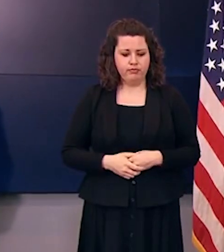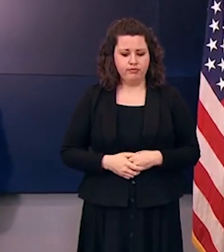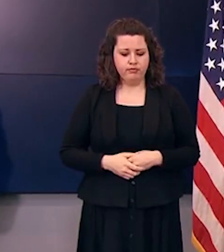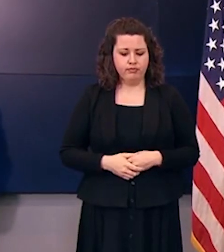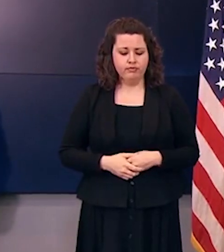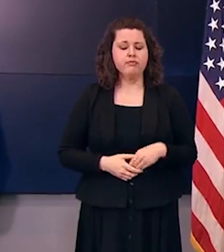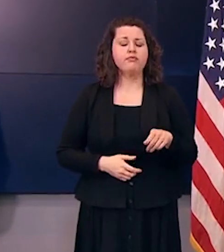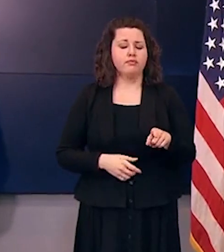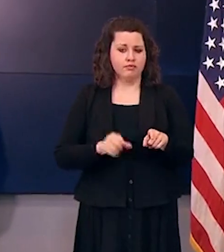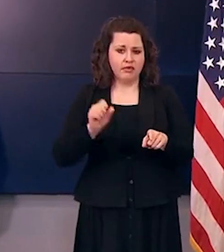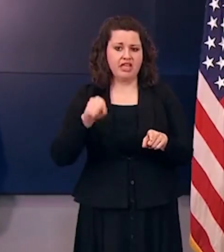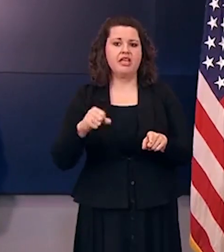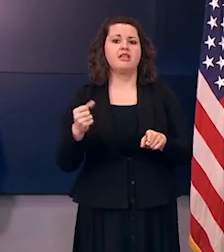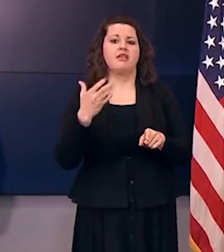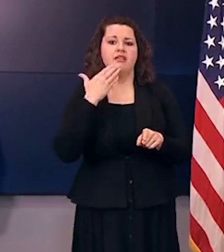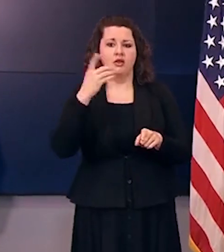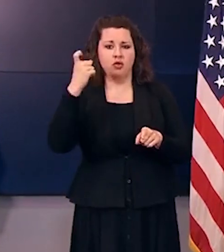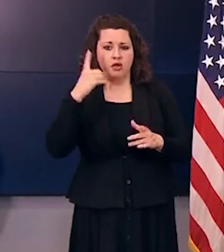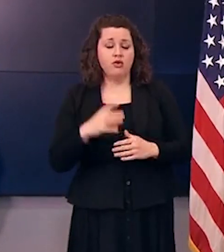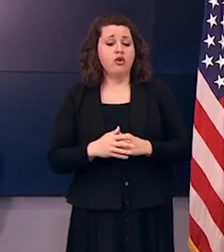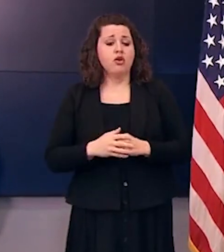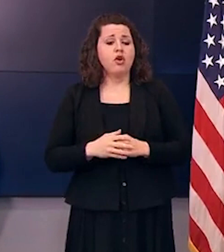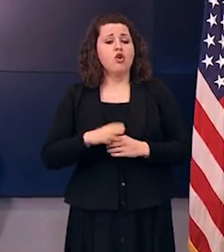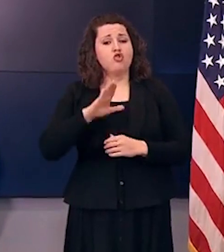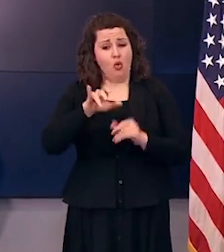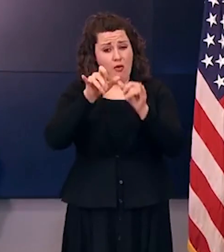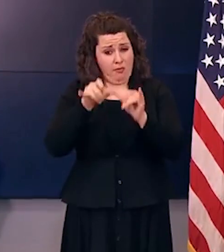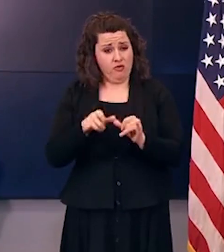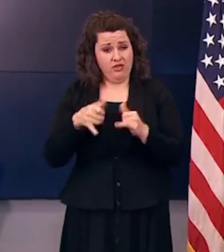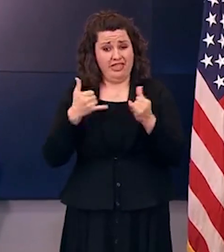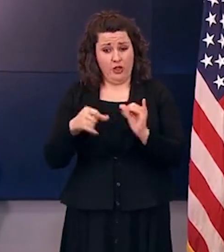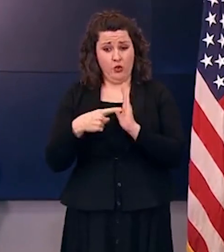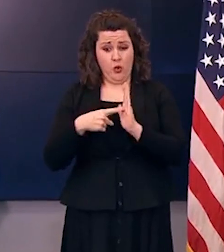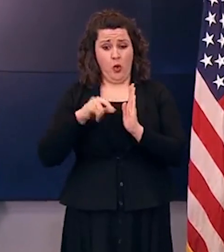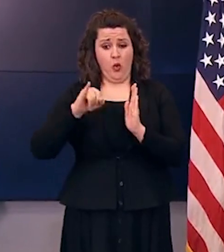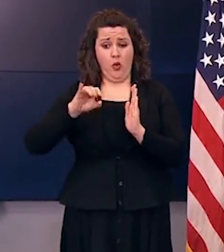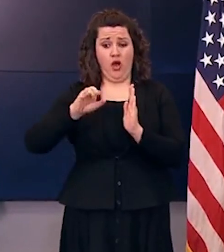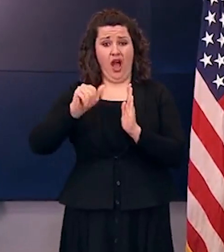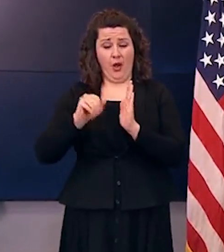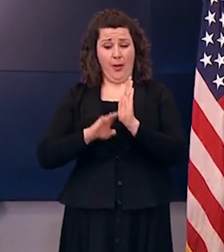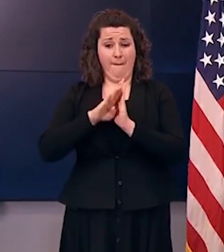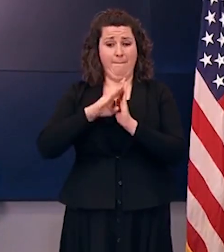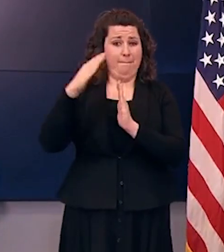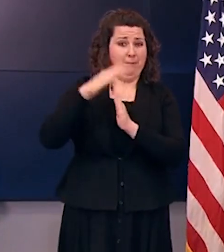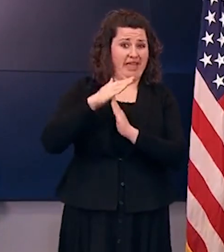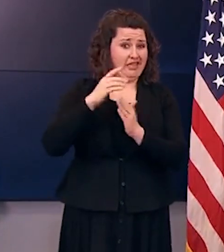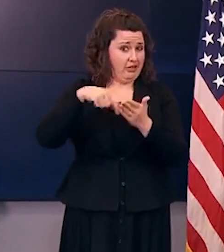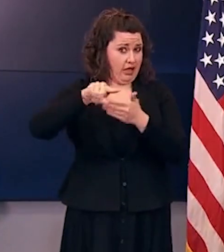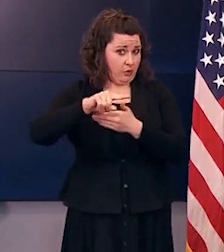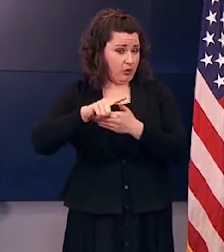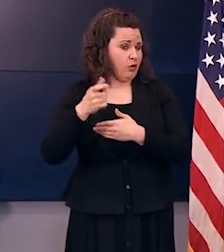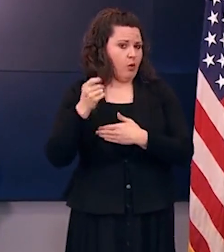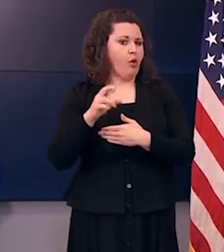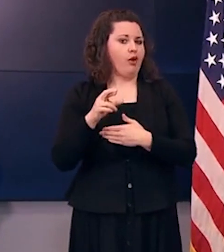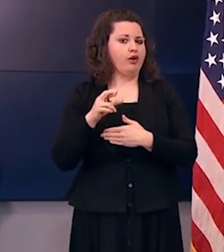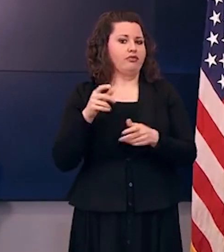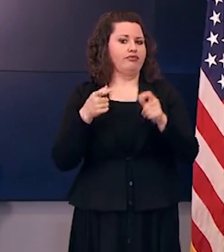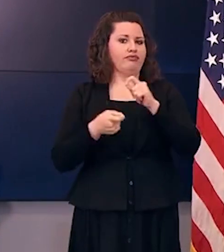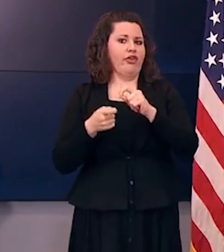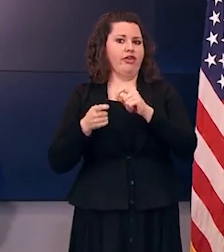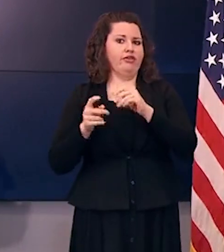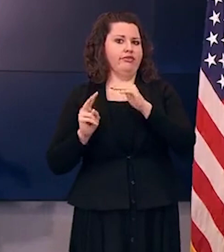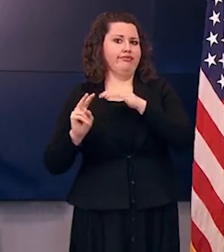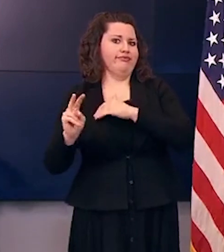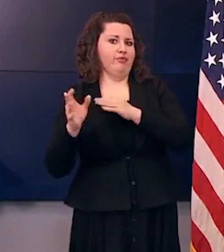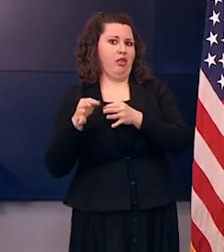Yes, thank you, Governor. Do your metrics still indicate Iowa's peak will occur by next week, or have you revised projections?